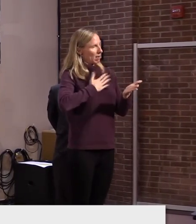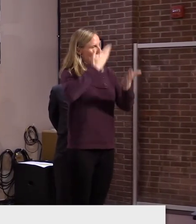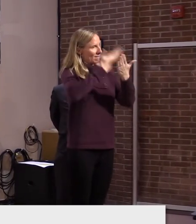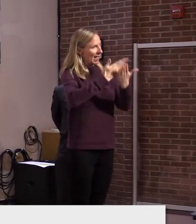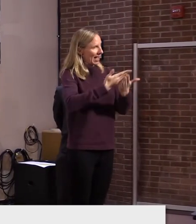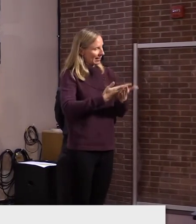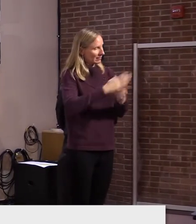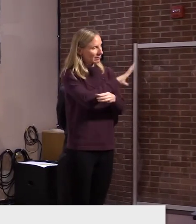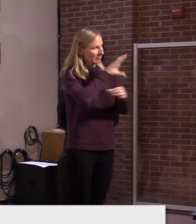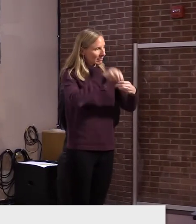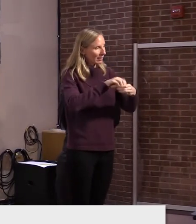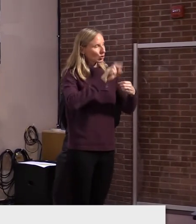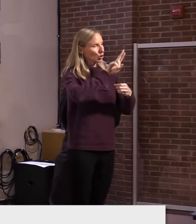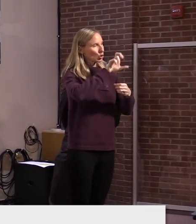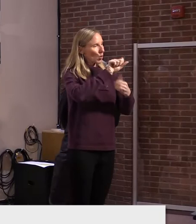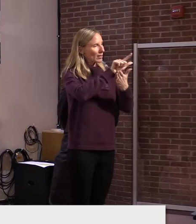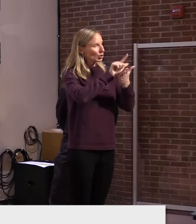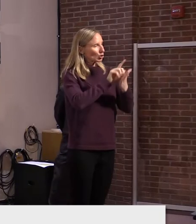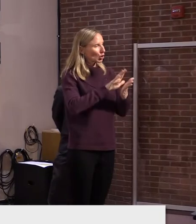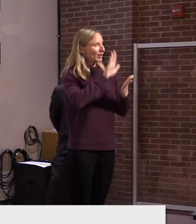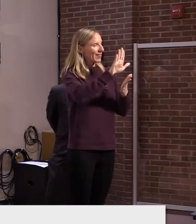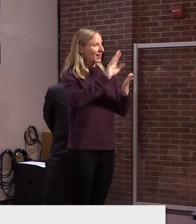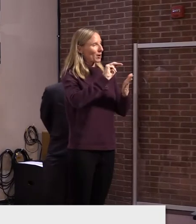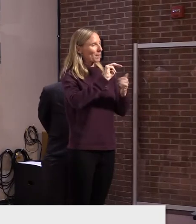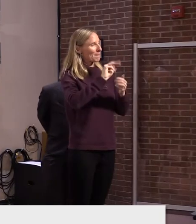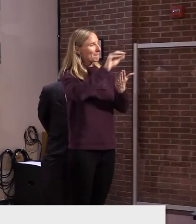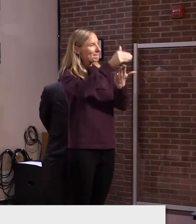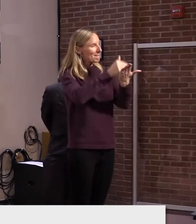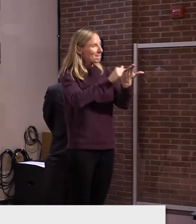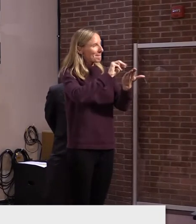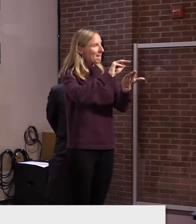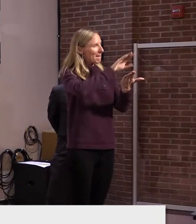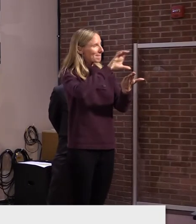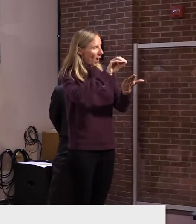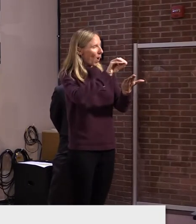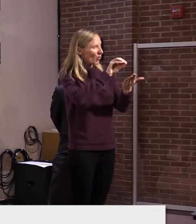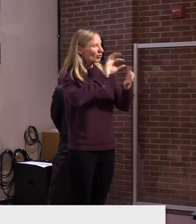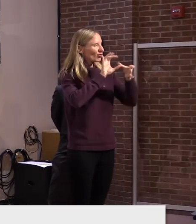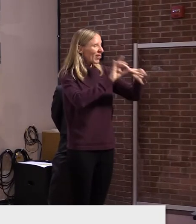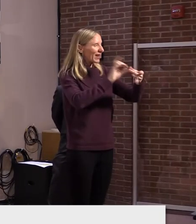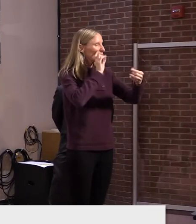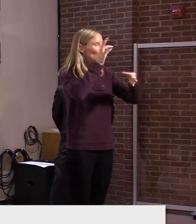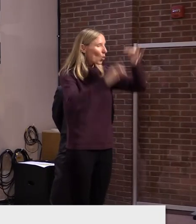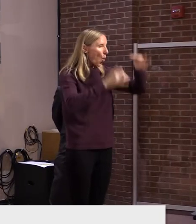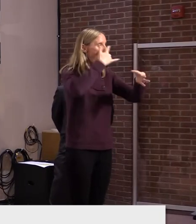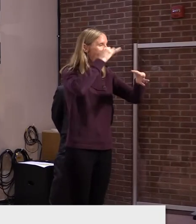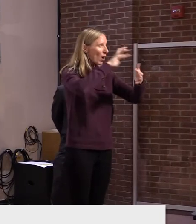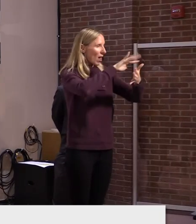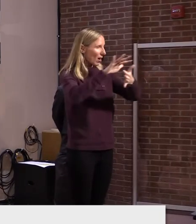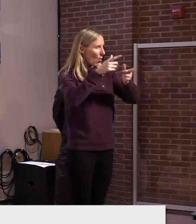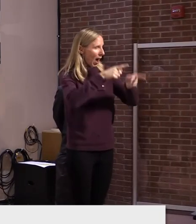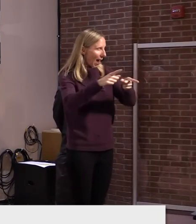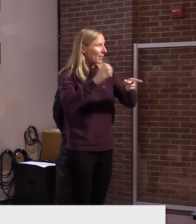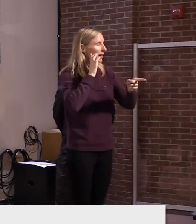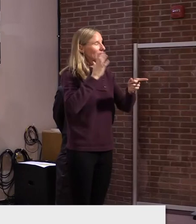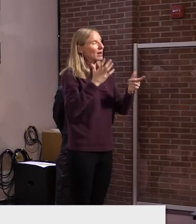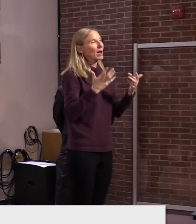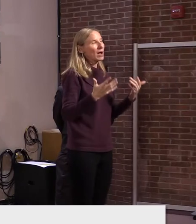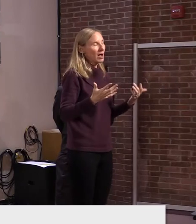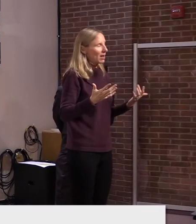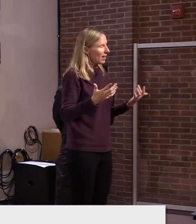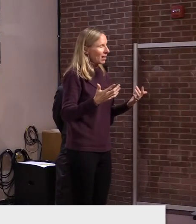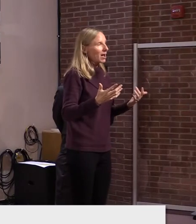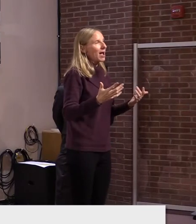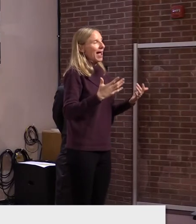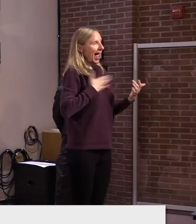in the U.S. Attorney sentencing memo really makes us more free to talk about the situation. I was happy to talk about it at any point,